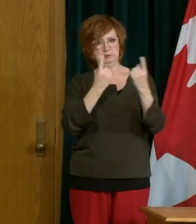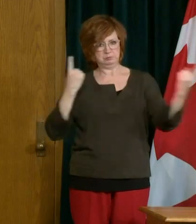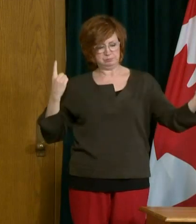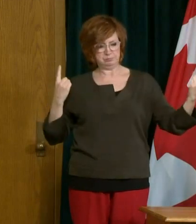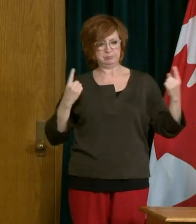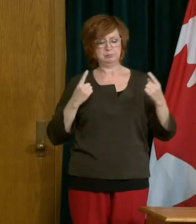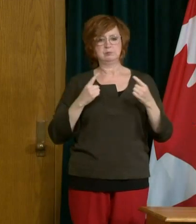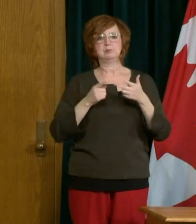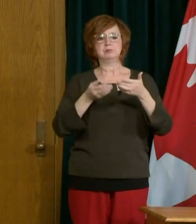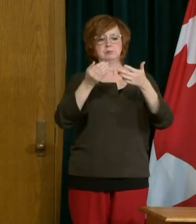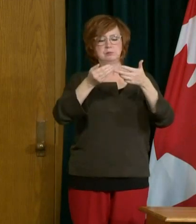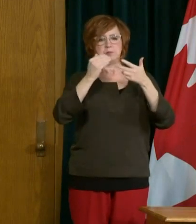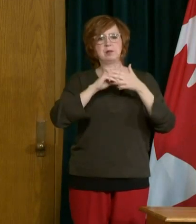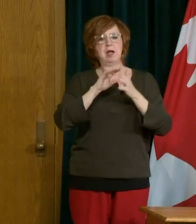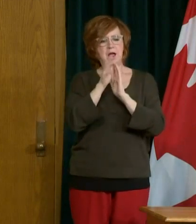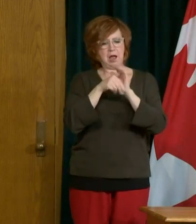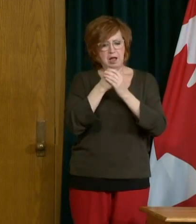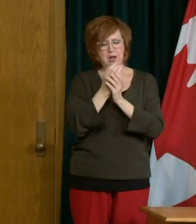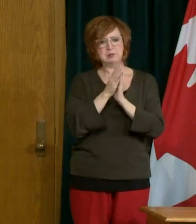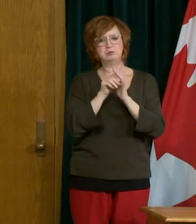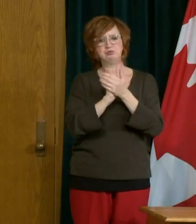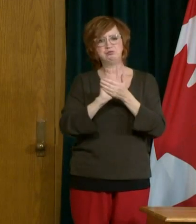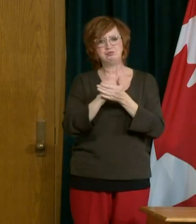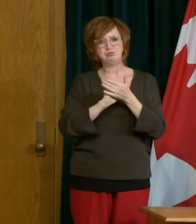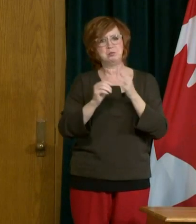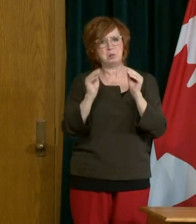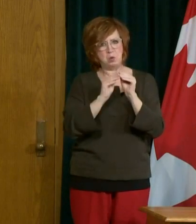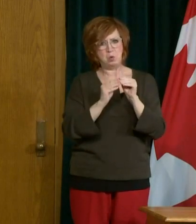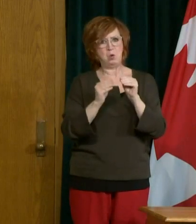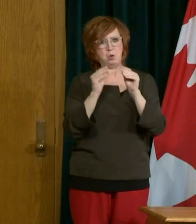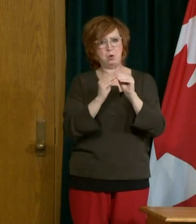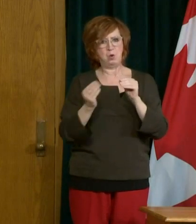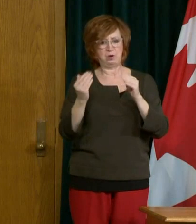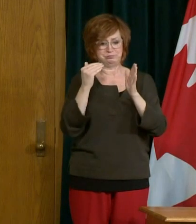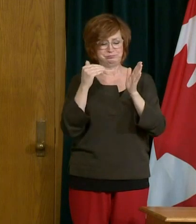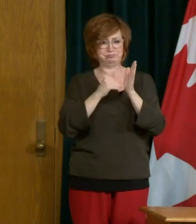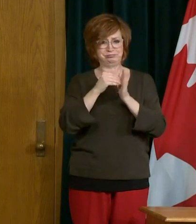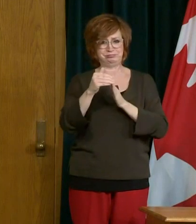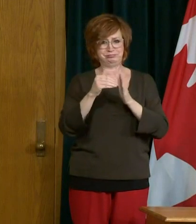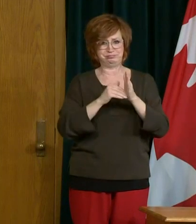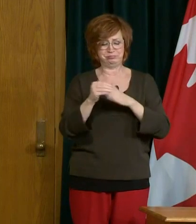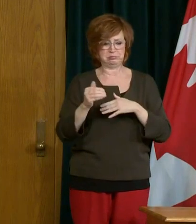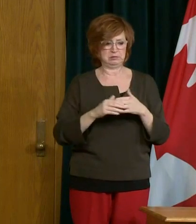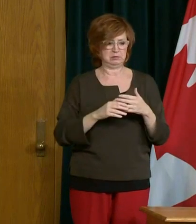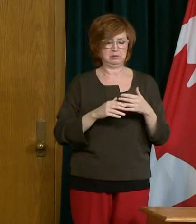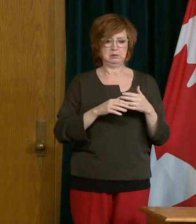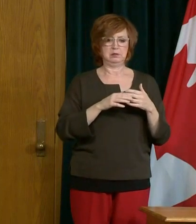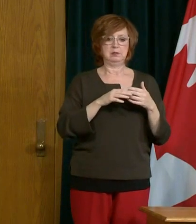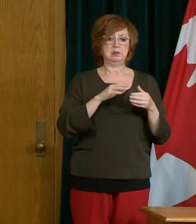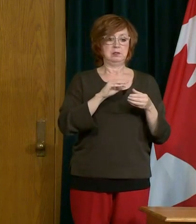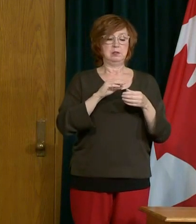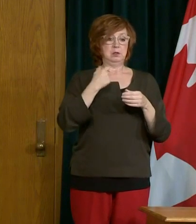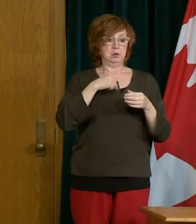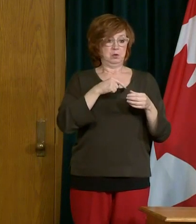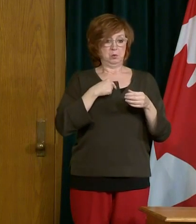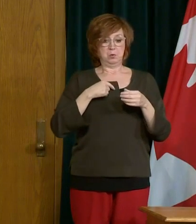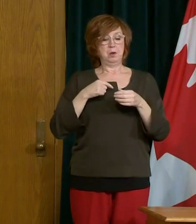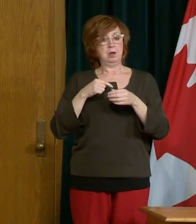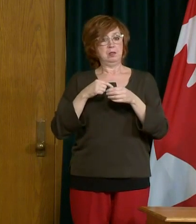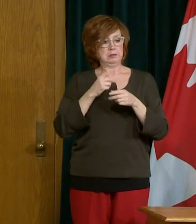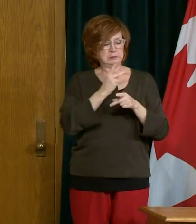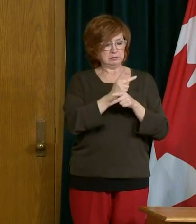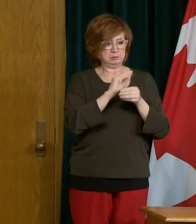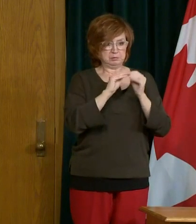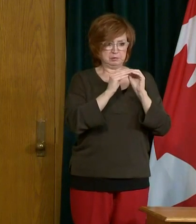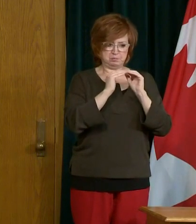today's job numbers show that most of us have been able to keep working while we have been able to control the spread of COVID-19. And that